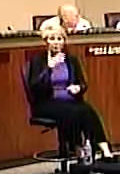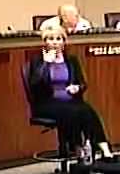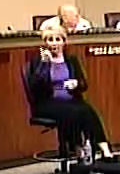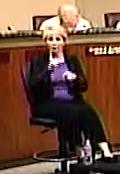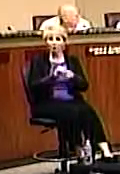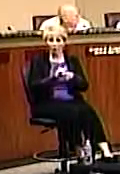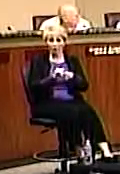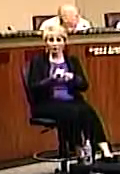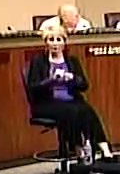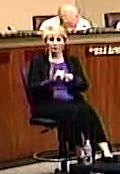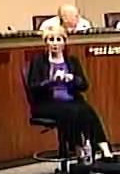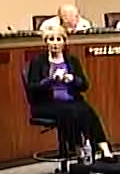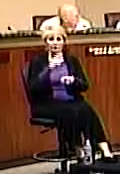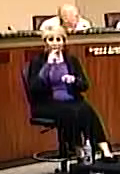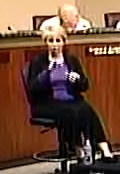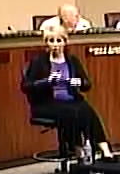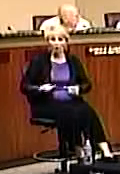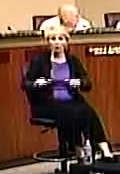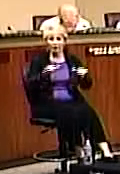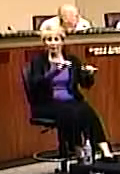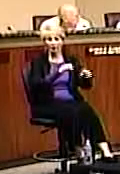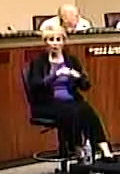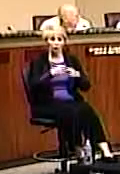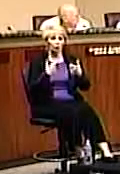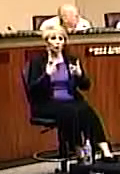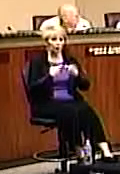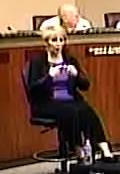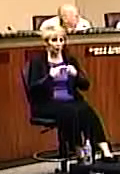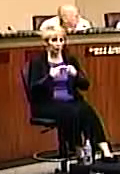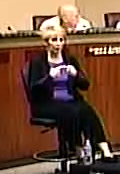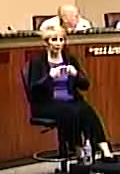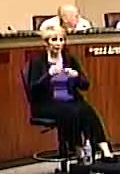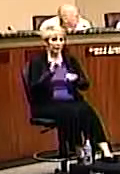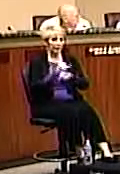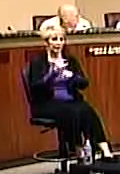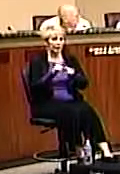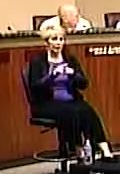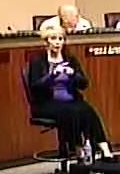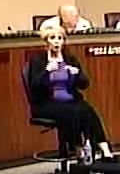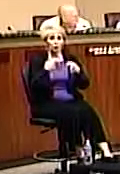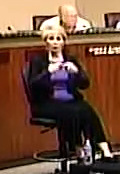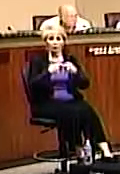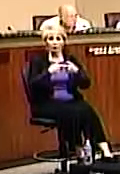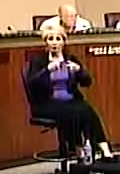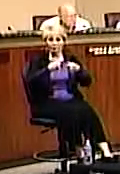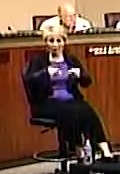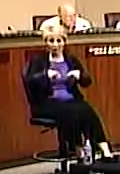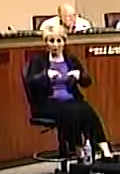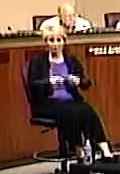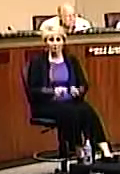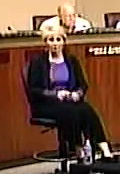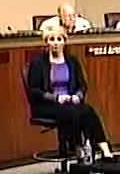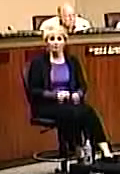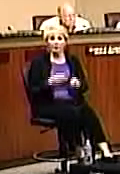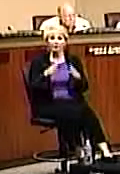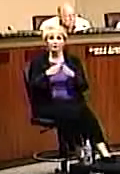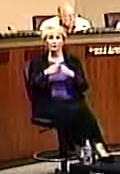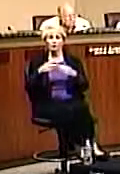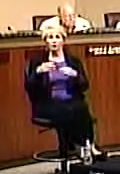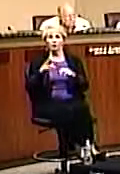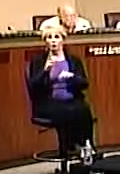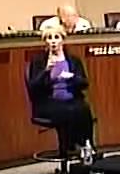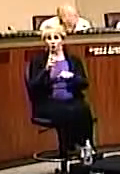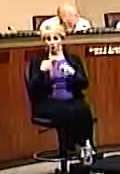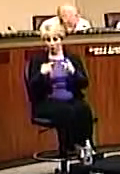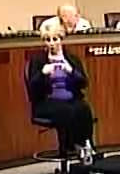practice. And it's a standard in the utility industry is utility deposits. The city's utility